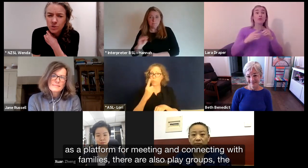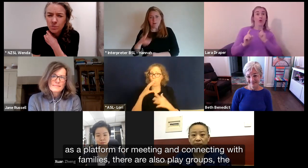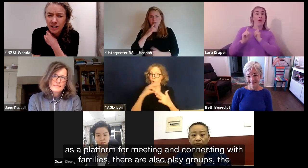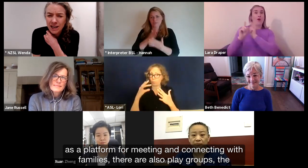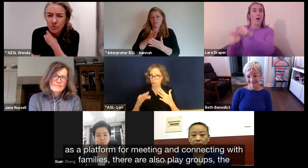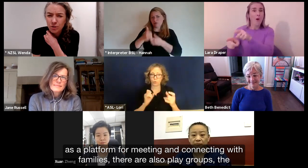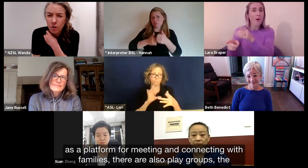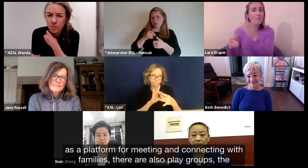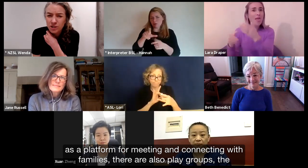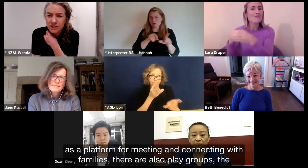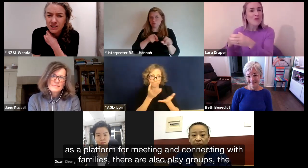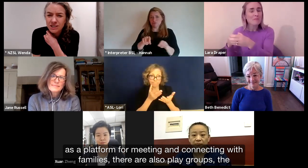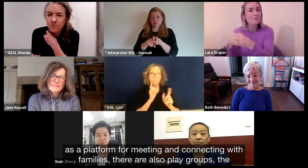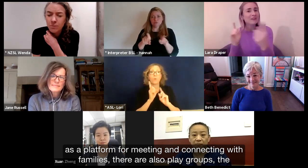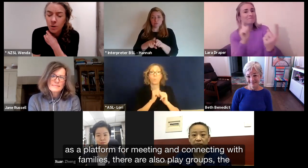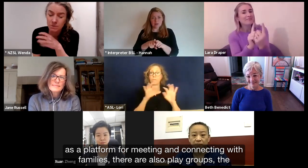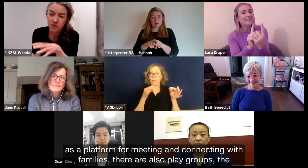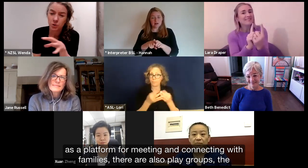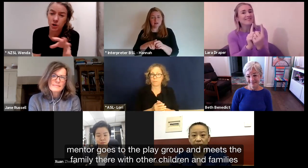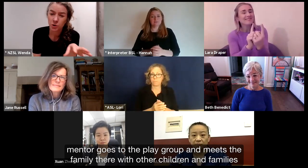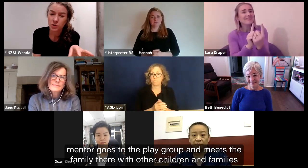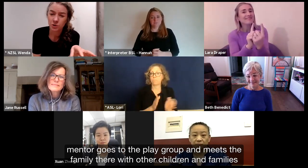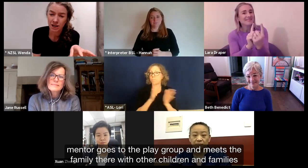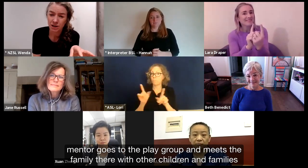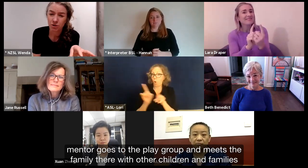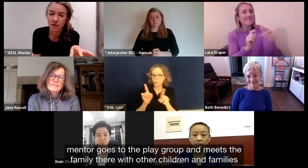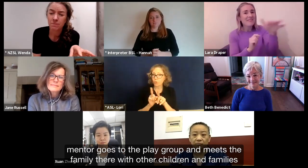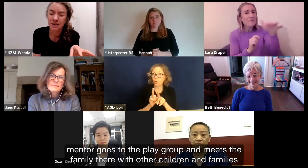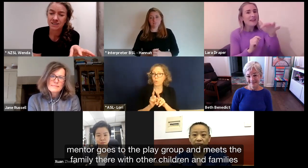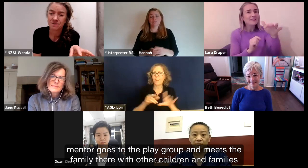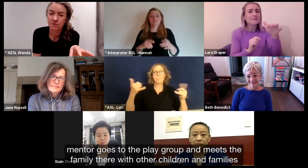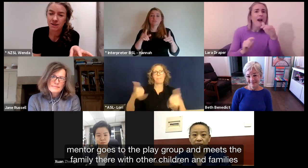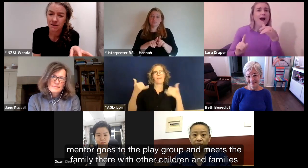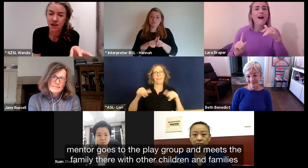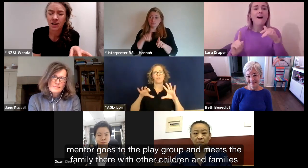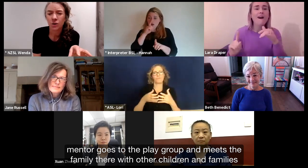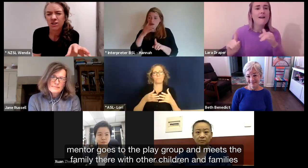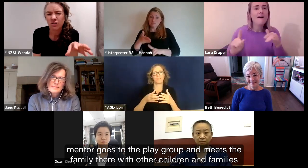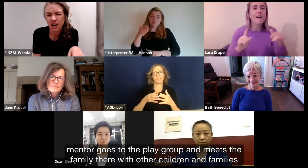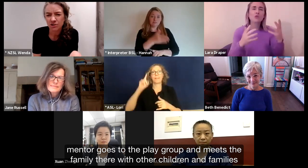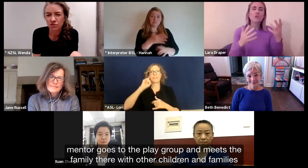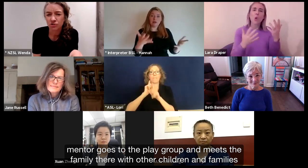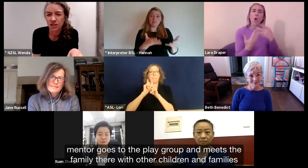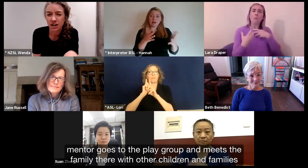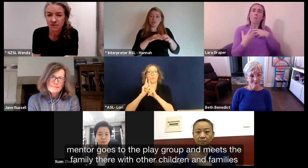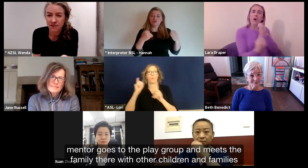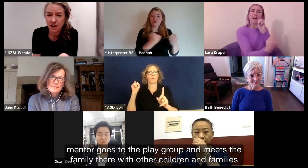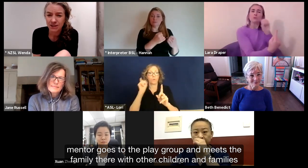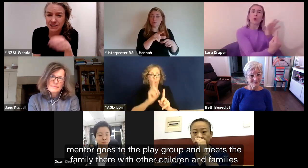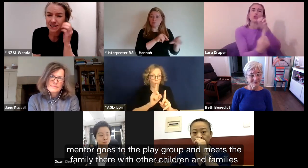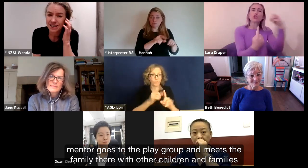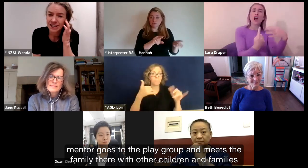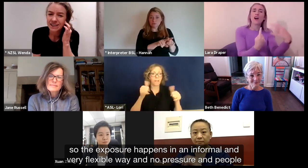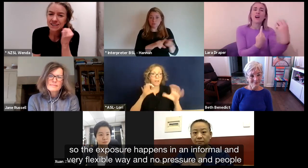There are also playgroup options. The deaf mentor goes to a playgroup and meets the family there where there are other children and other